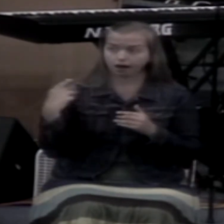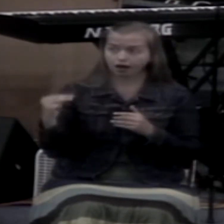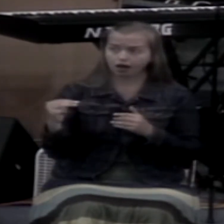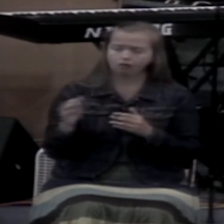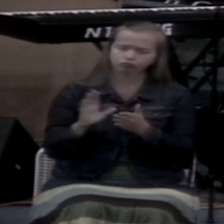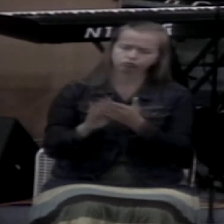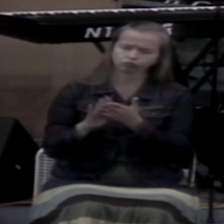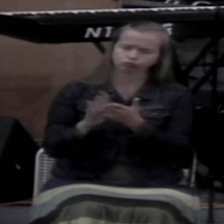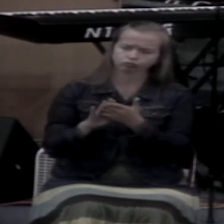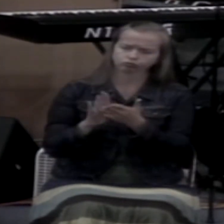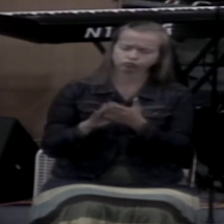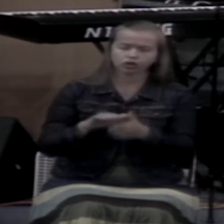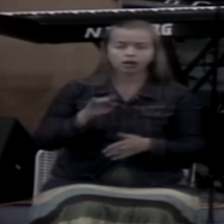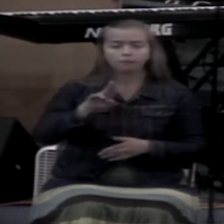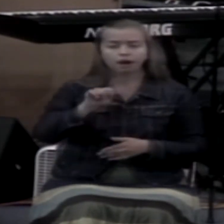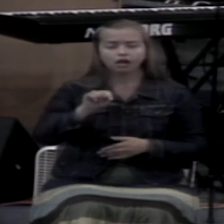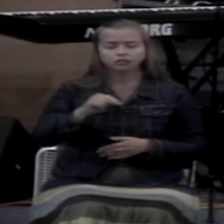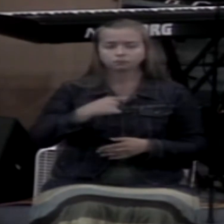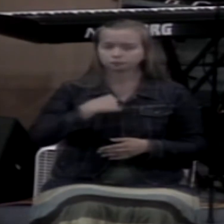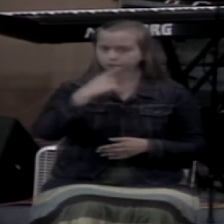gentler United Pentecostal Church.